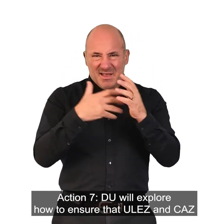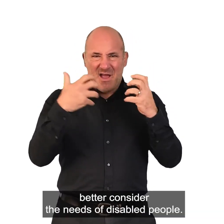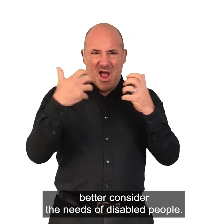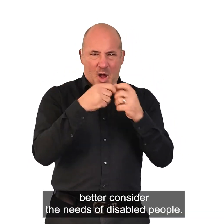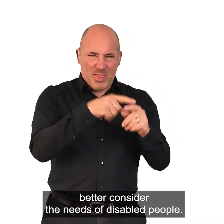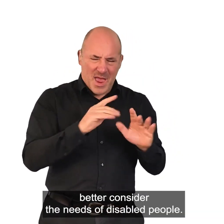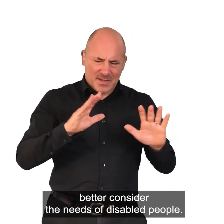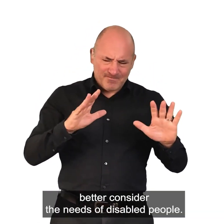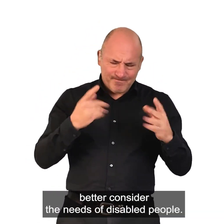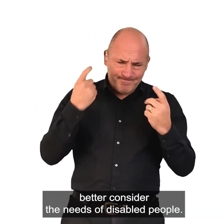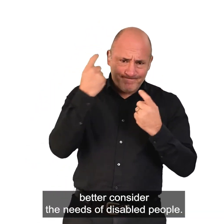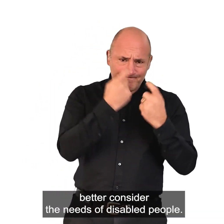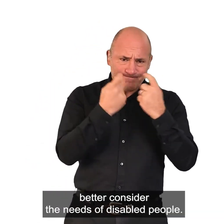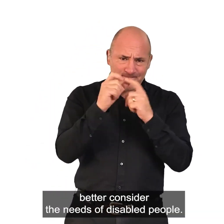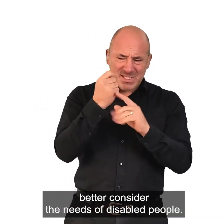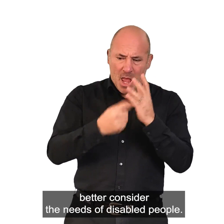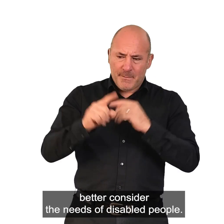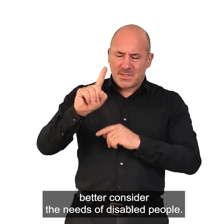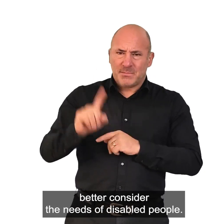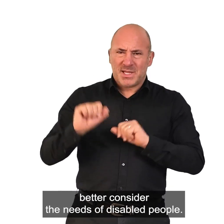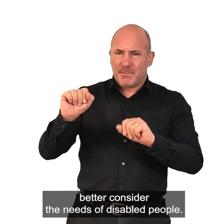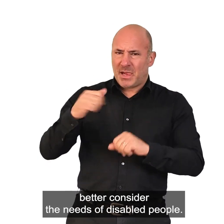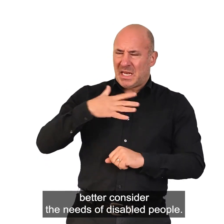better consider the needs of disabled people.